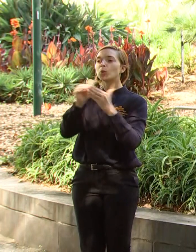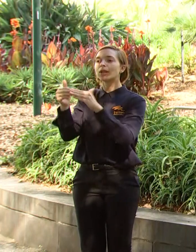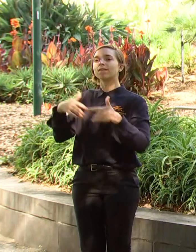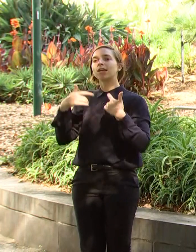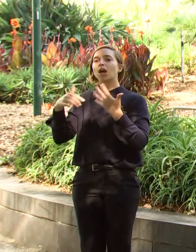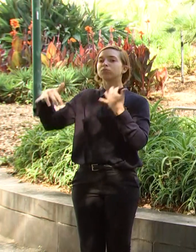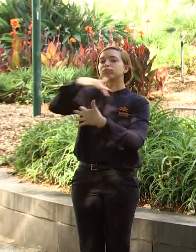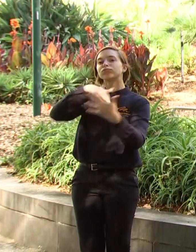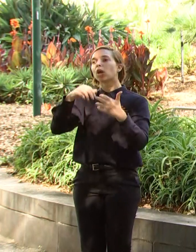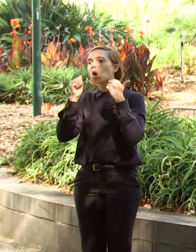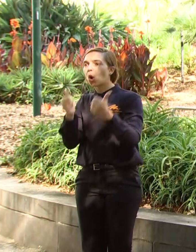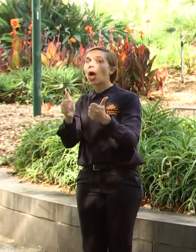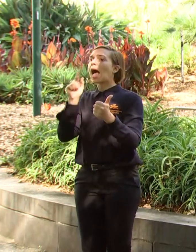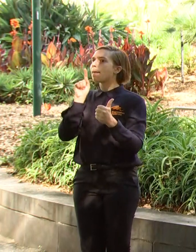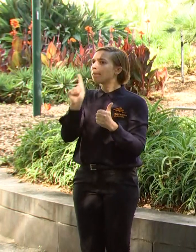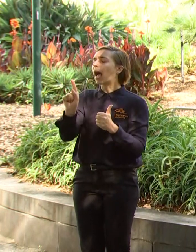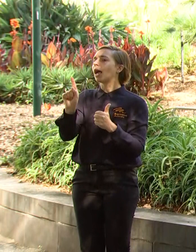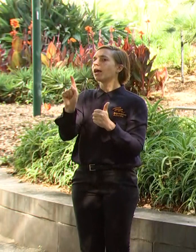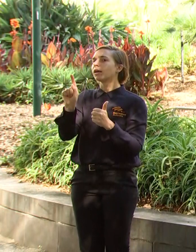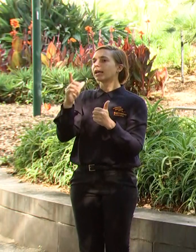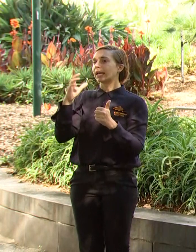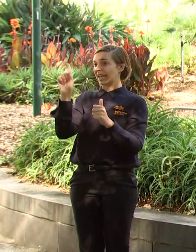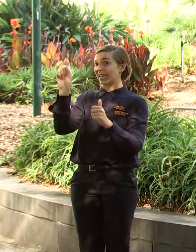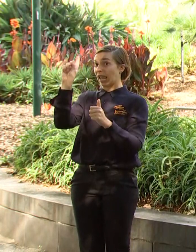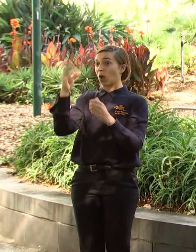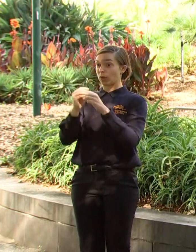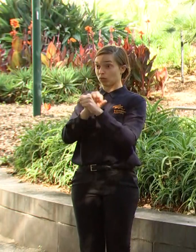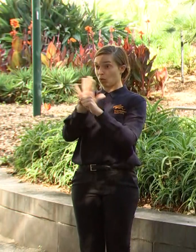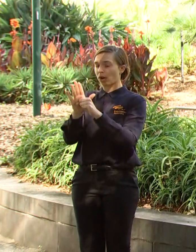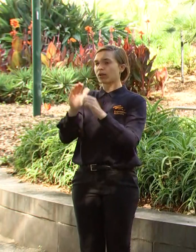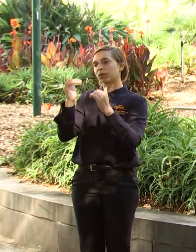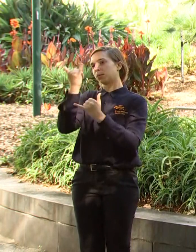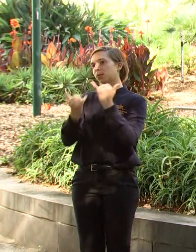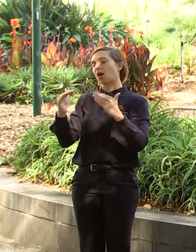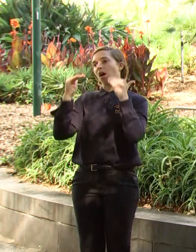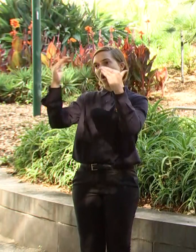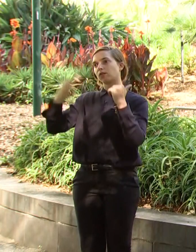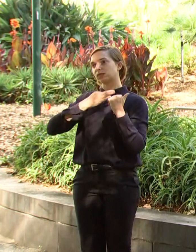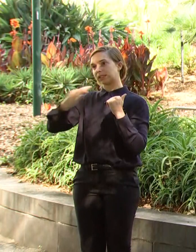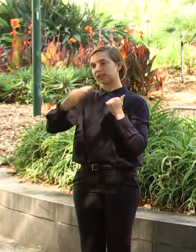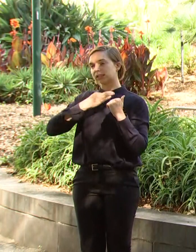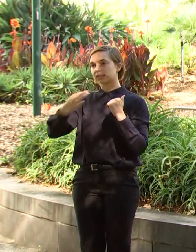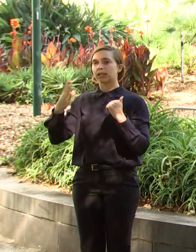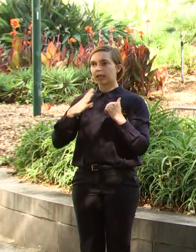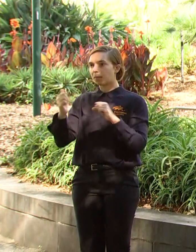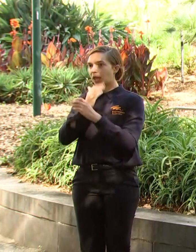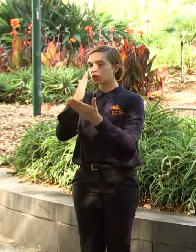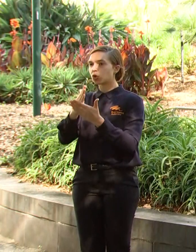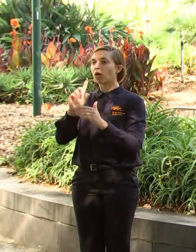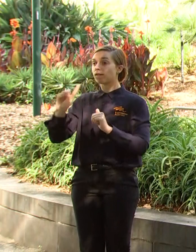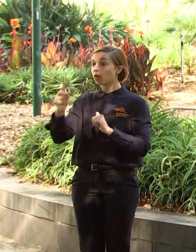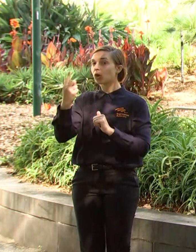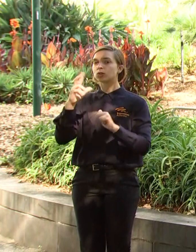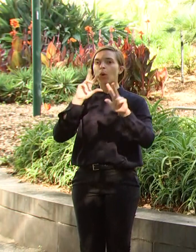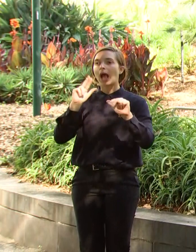health team, was that it could not be done safely. Therefore, it's not happening. There are other things we're doing to mark our National